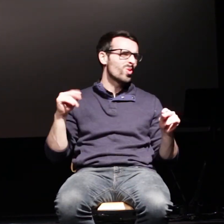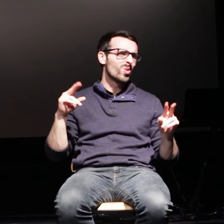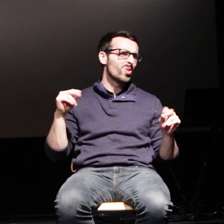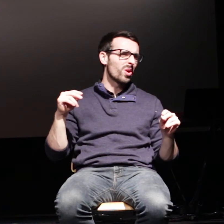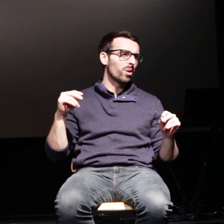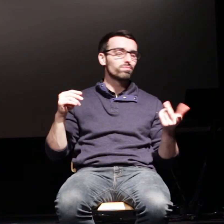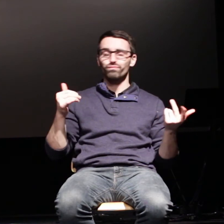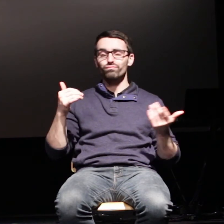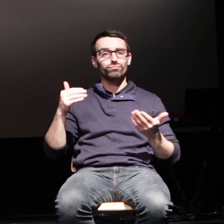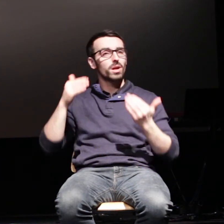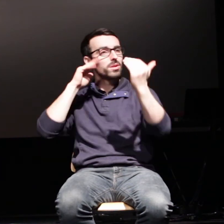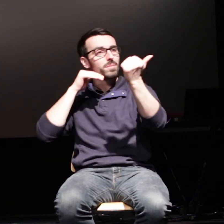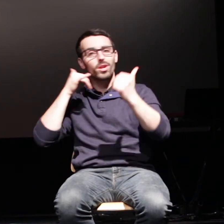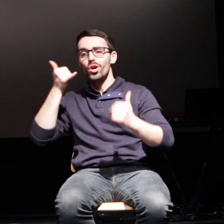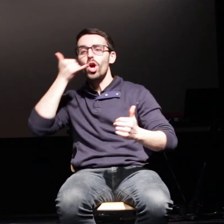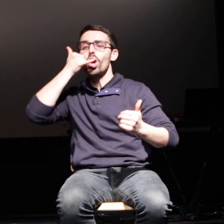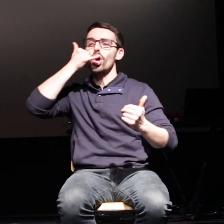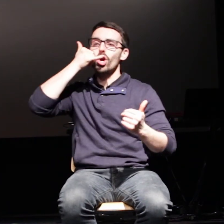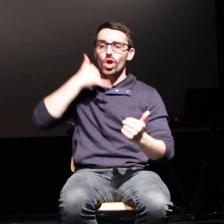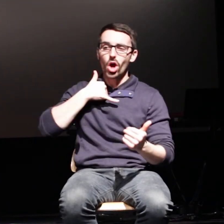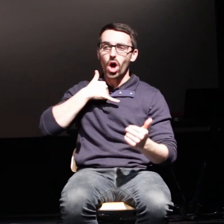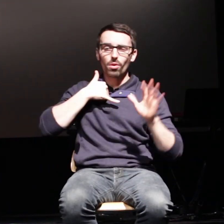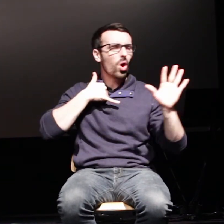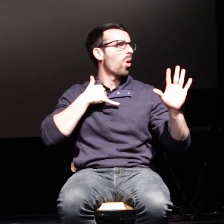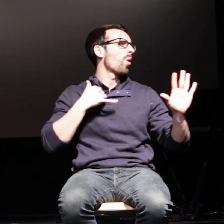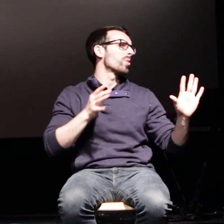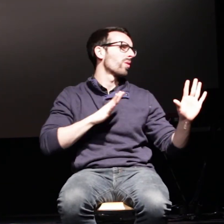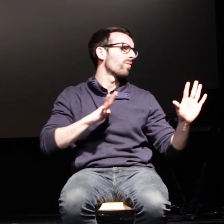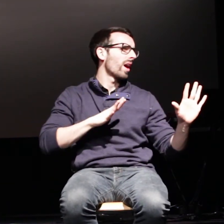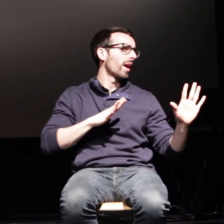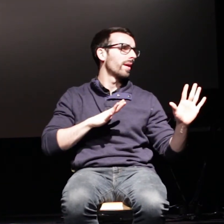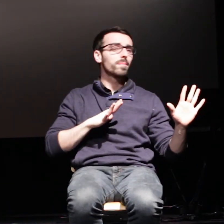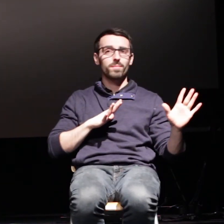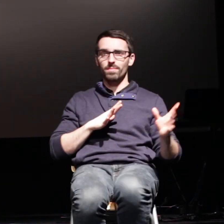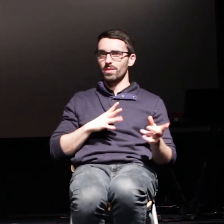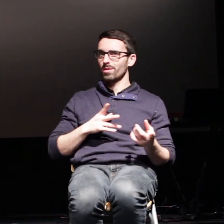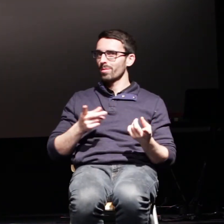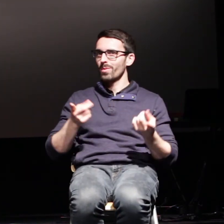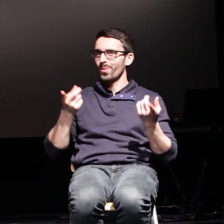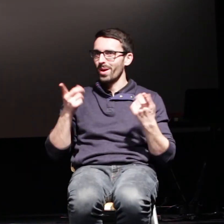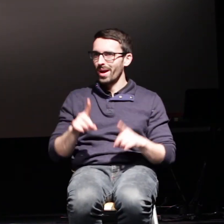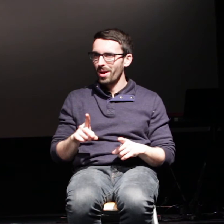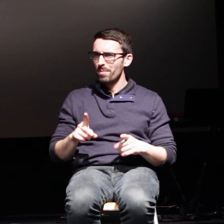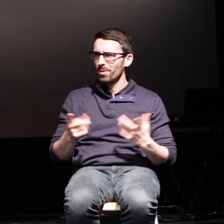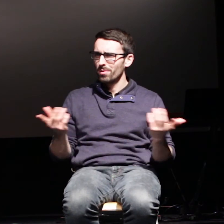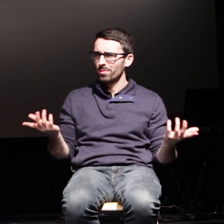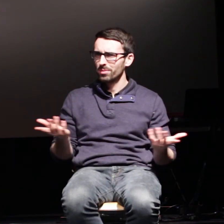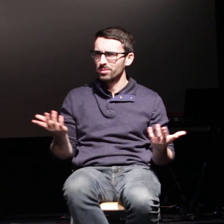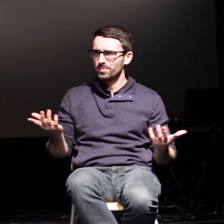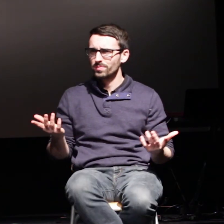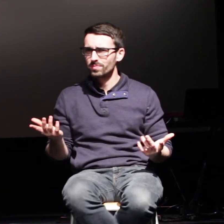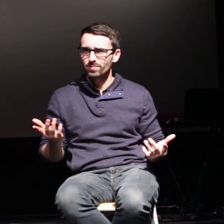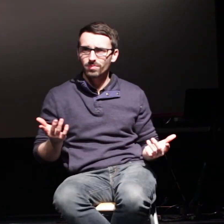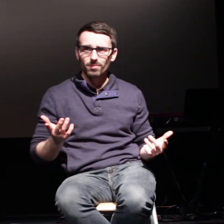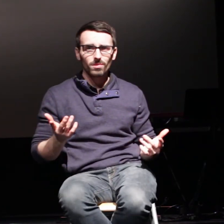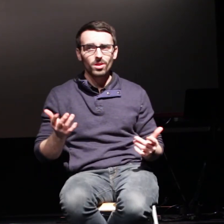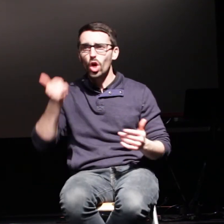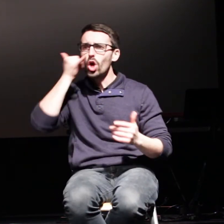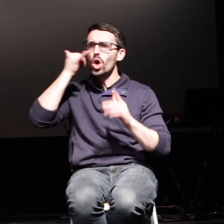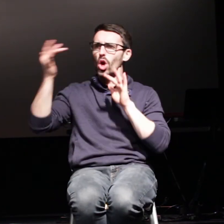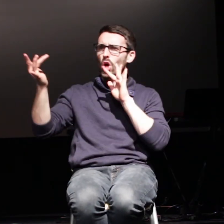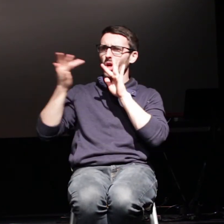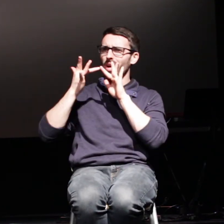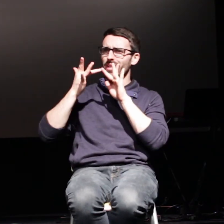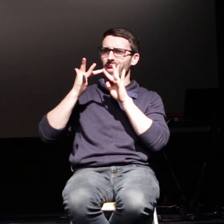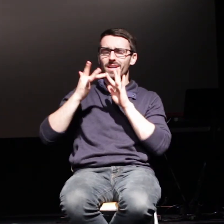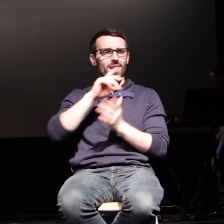good. Your time of going through all these tests is over. And instead, I remember the first time I heard the word lymphoma on